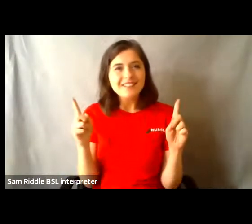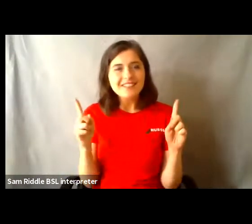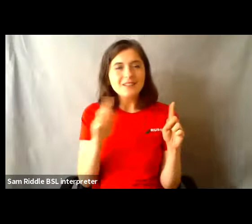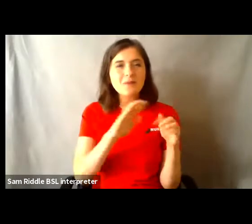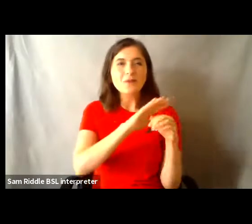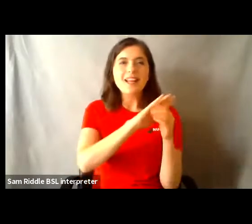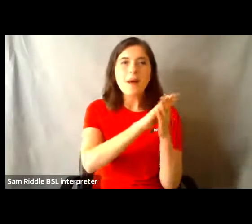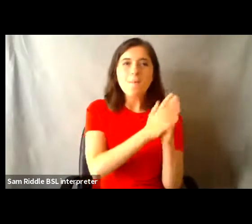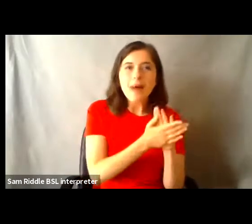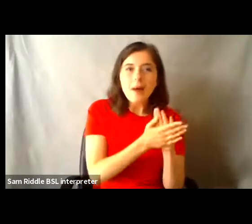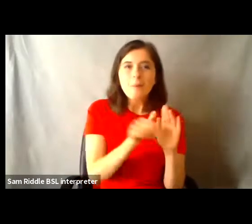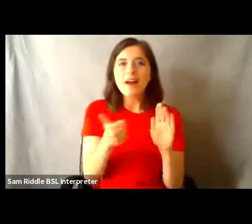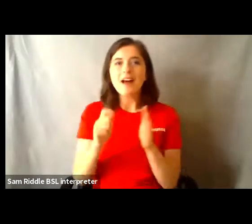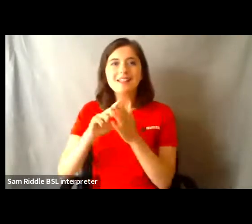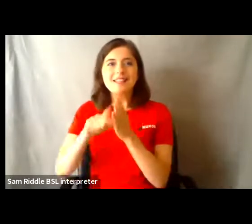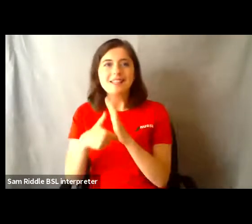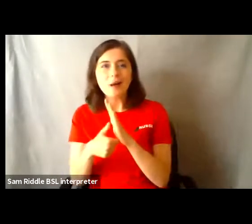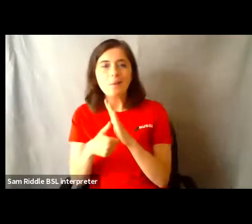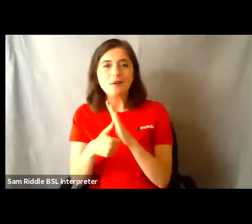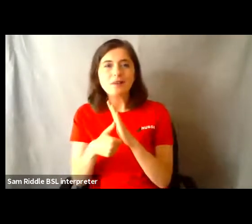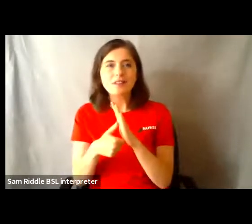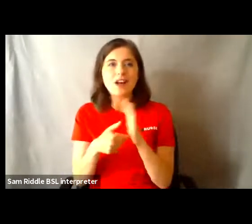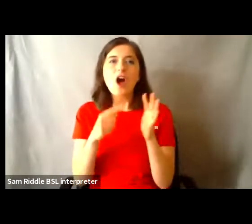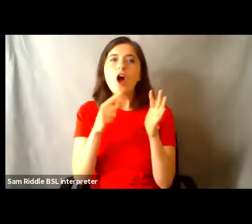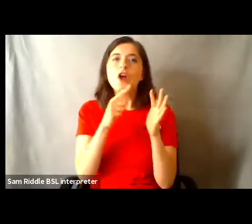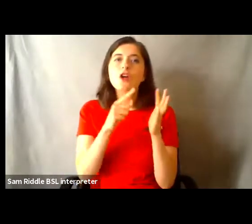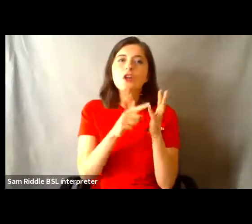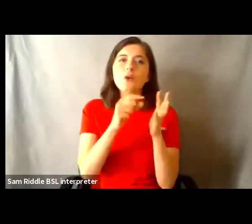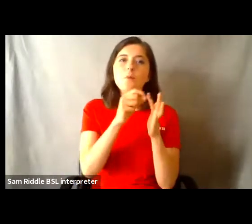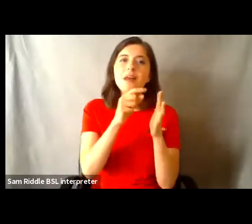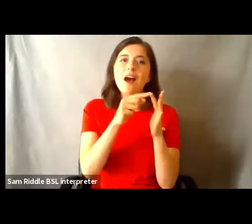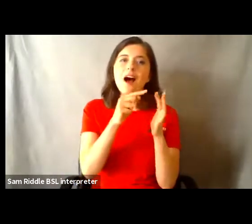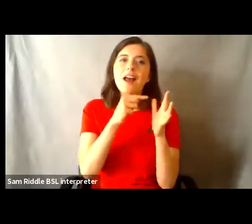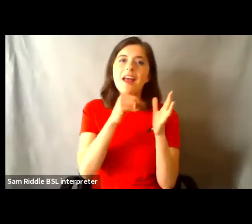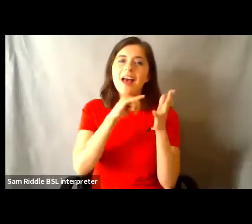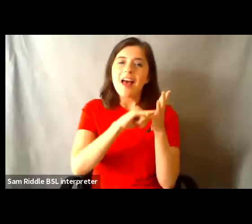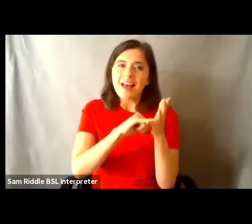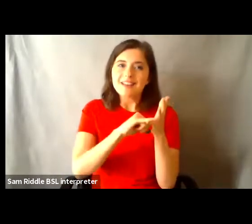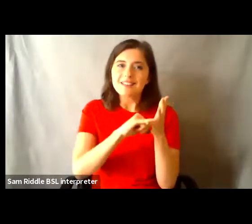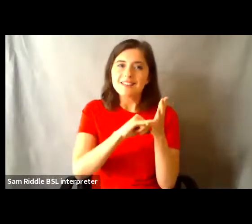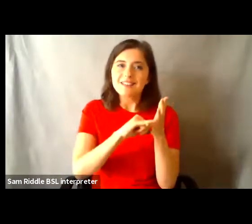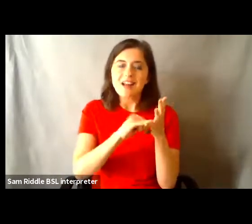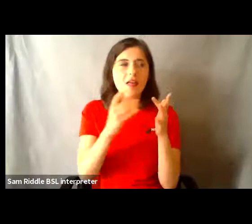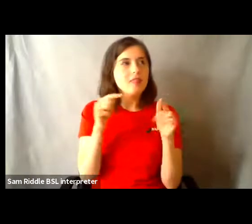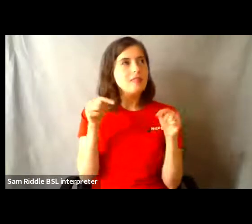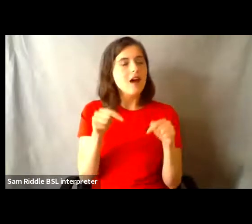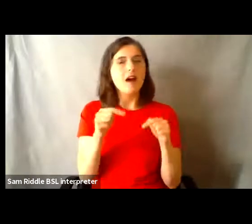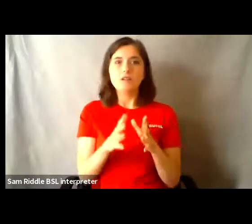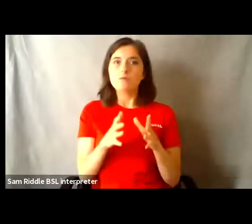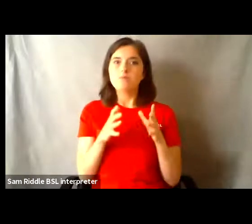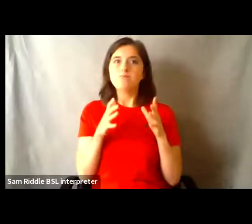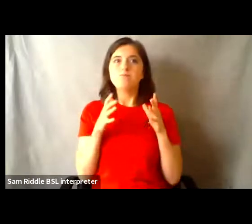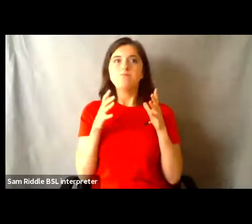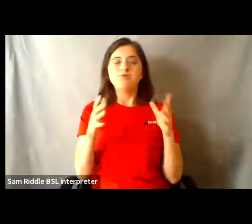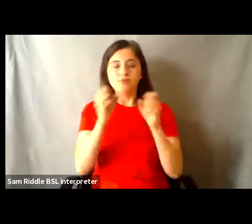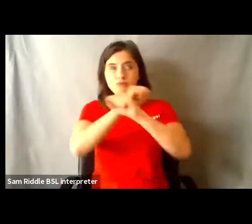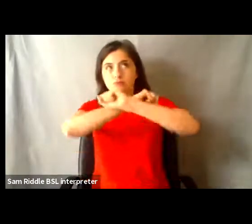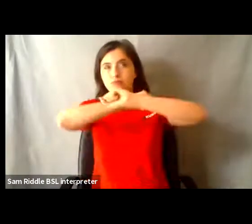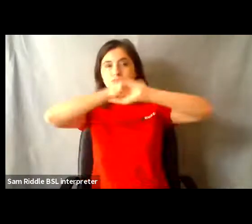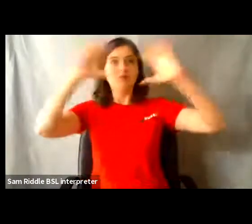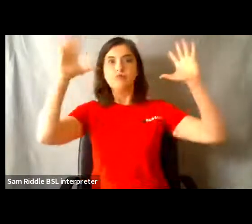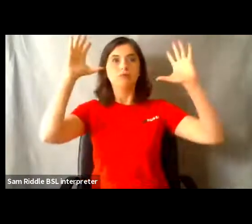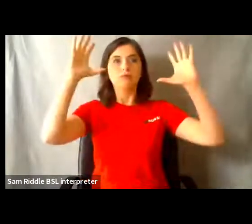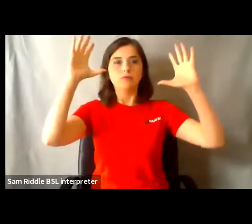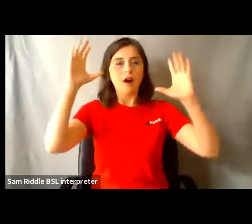and disability, as explained by UPIS. UPIS is an earth-shattering and groundbreaking concept, as